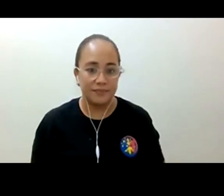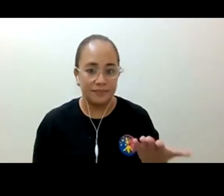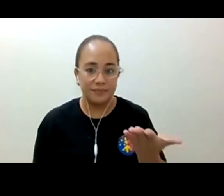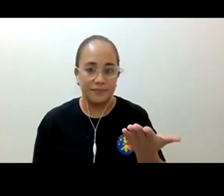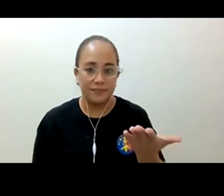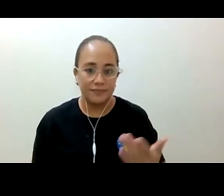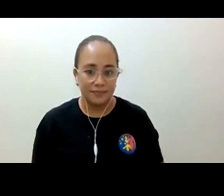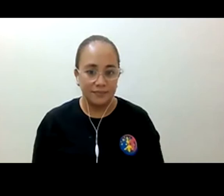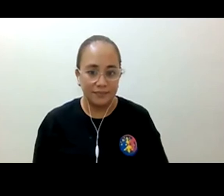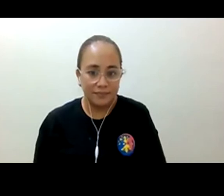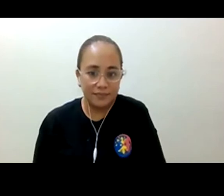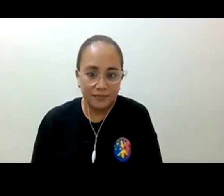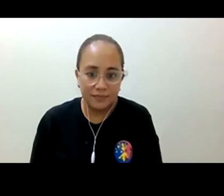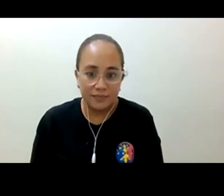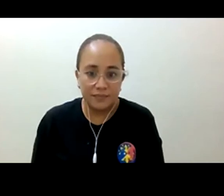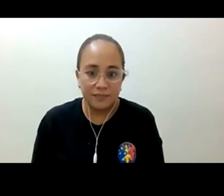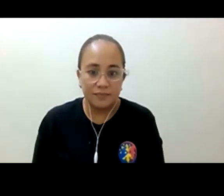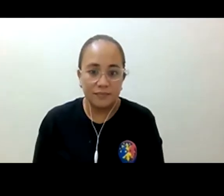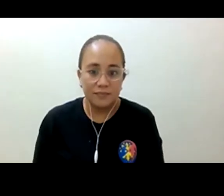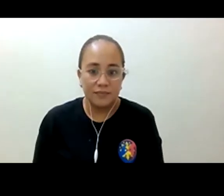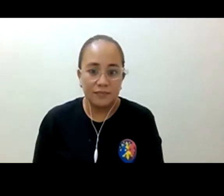This is Shaq. Okay.